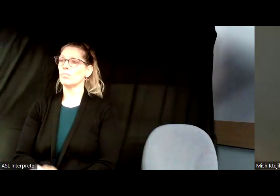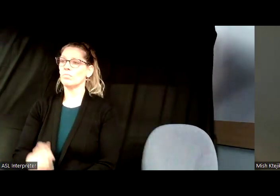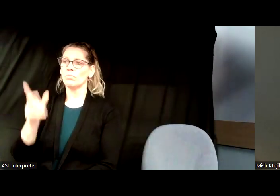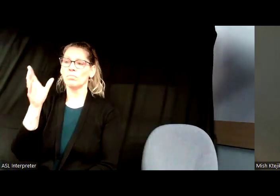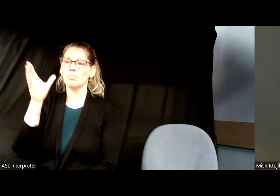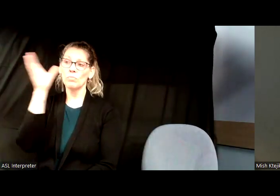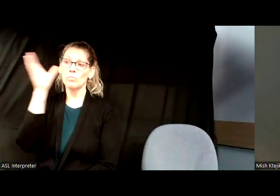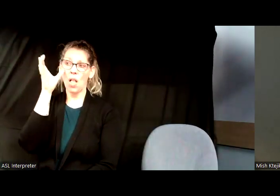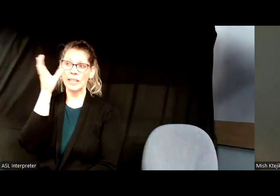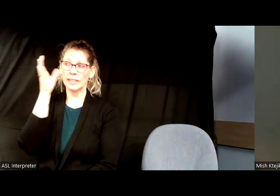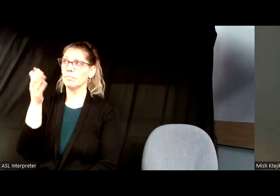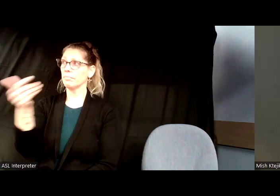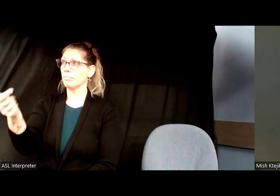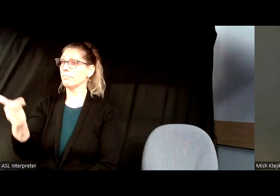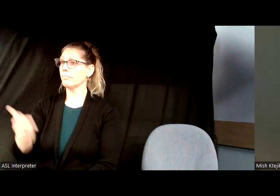Yes, Pauline.